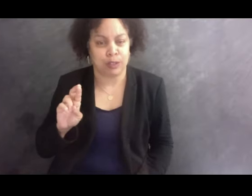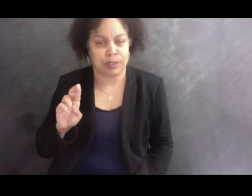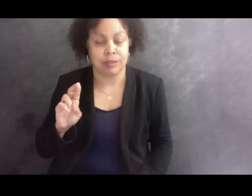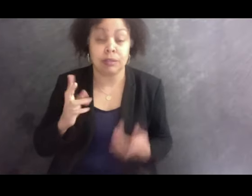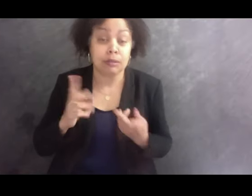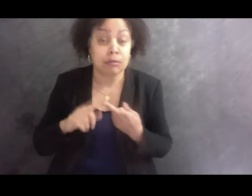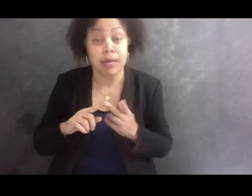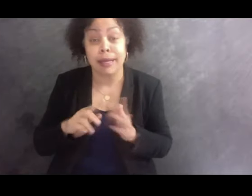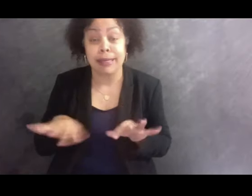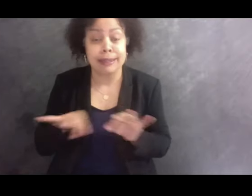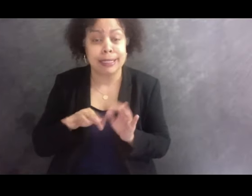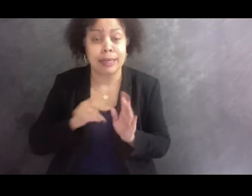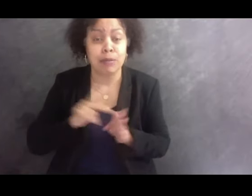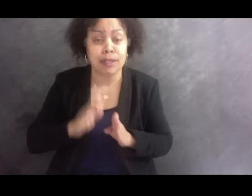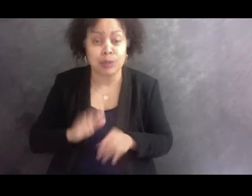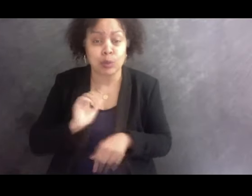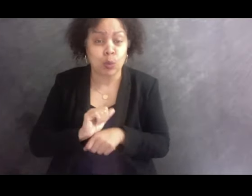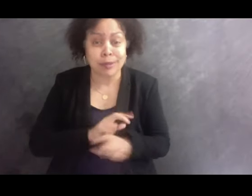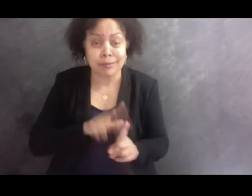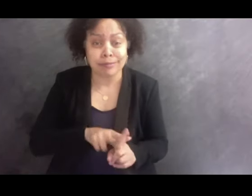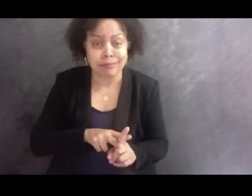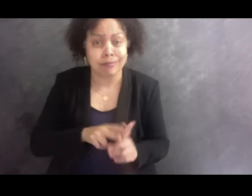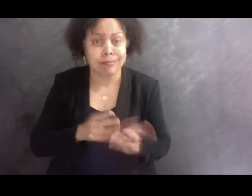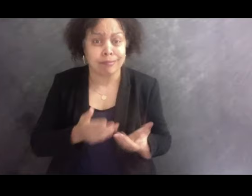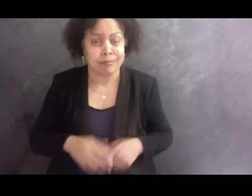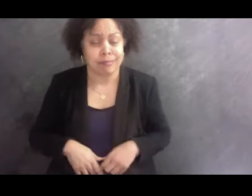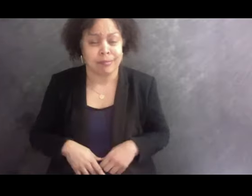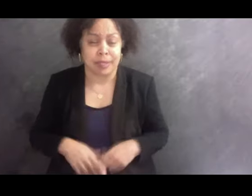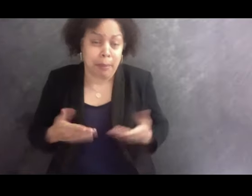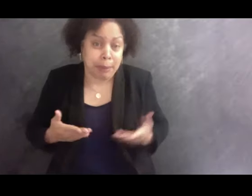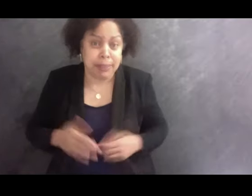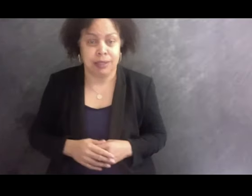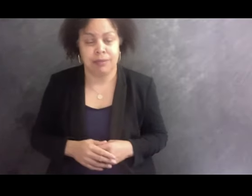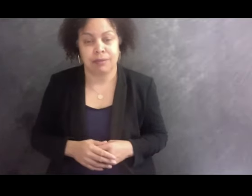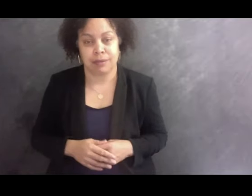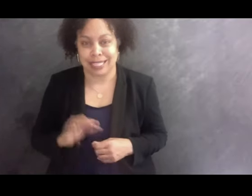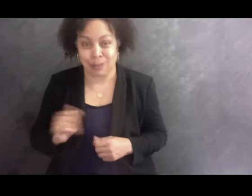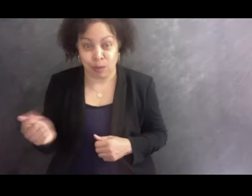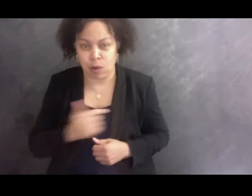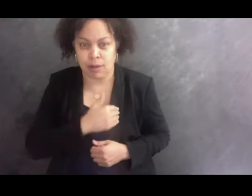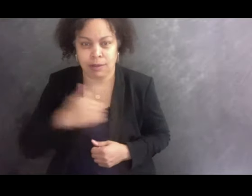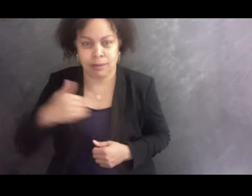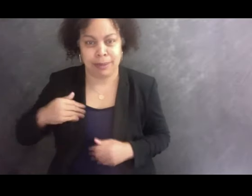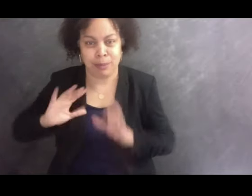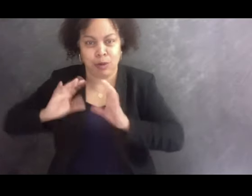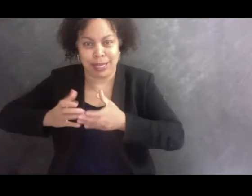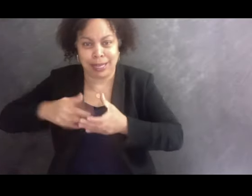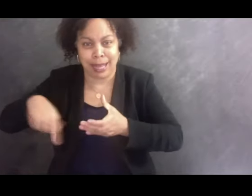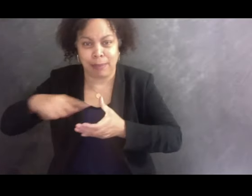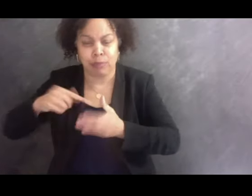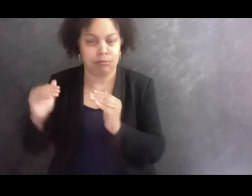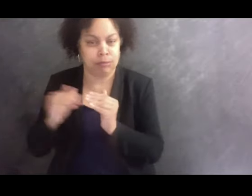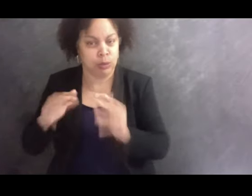professional working on it. So only apply as a collaboration if all members of that collaboration are someone, you